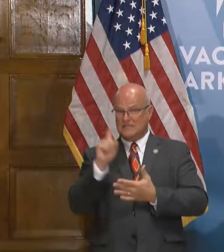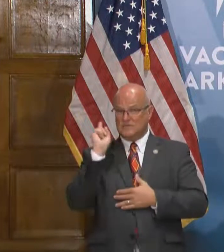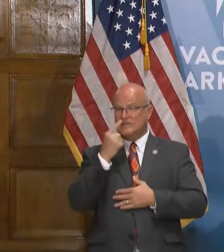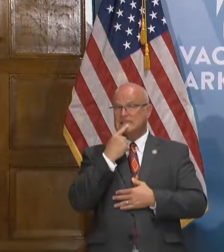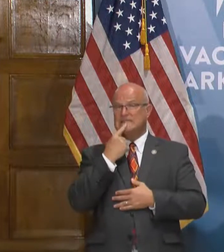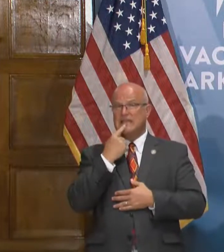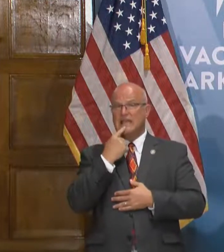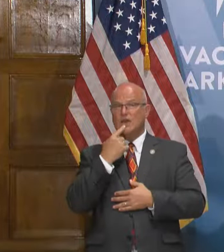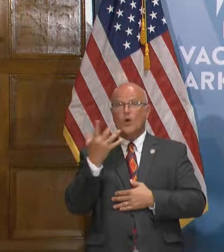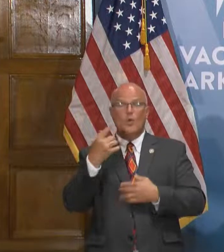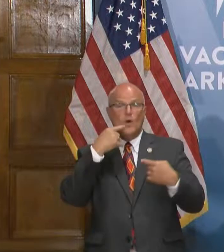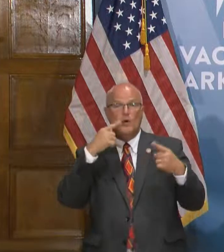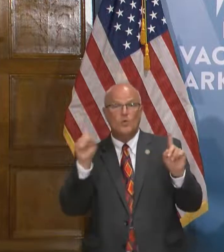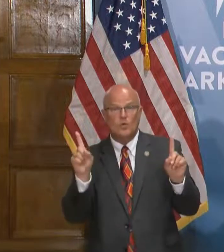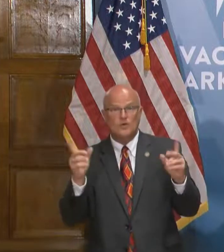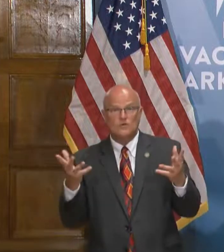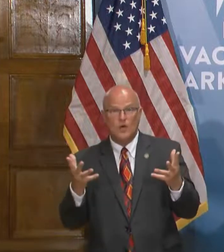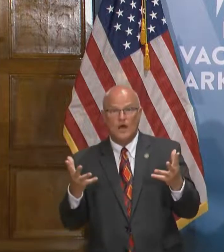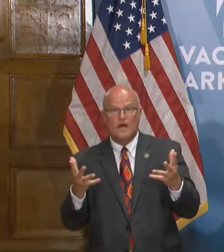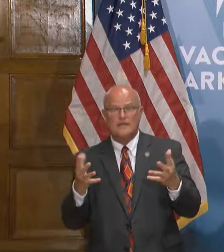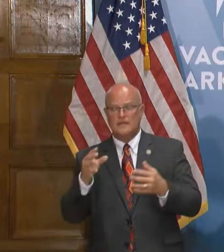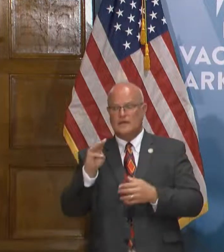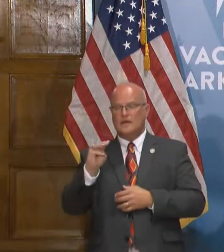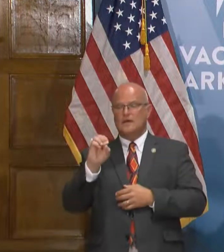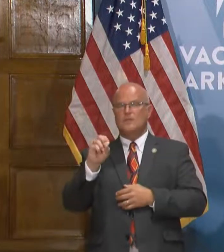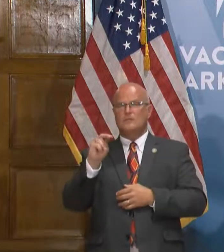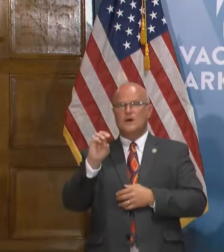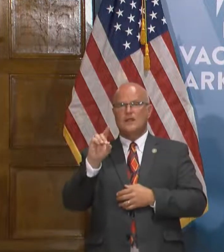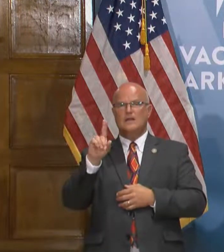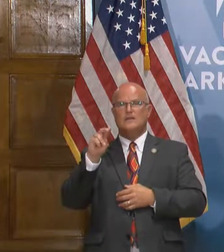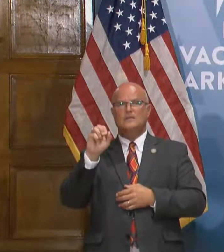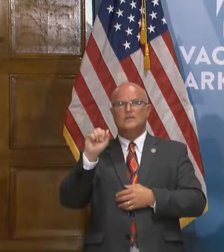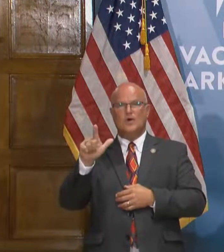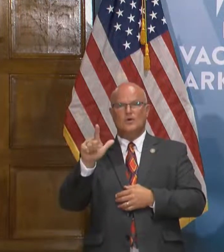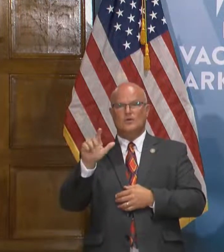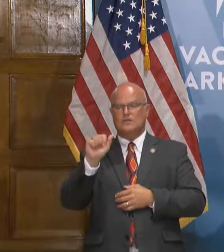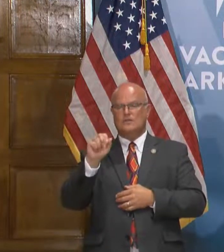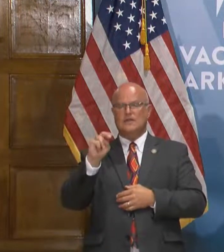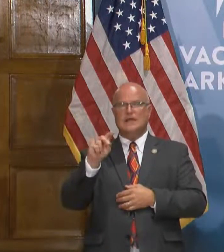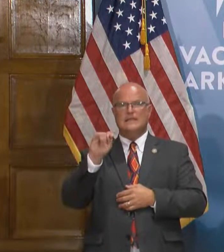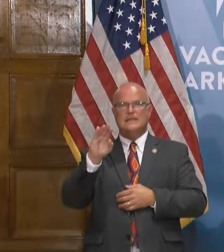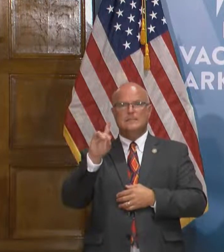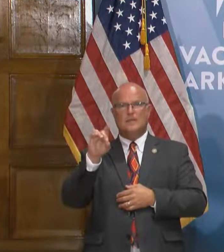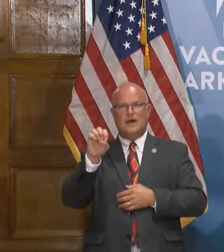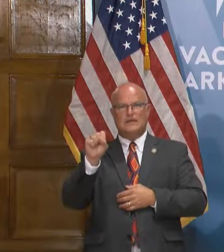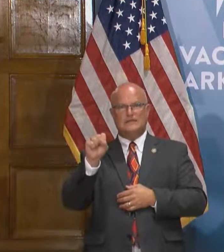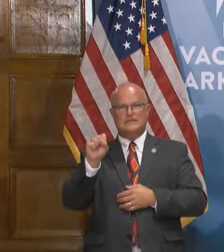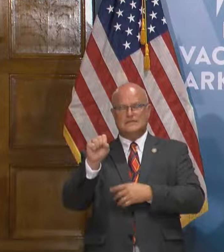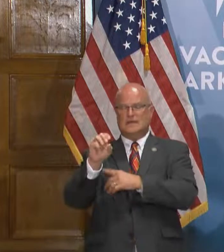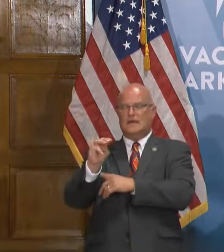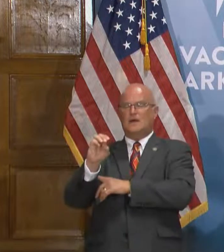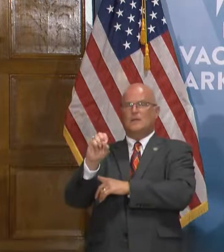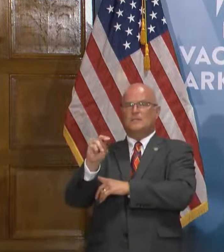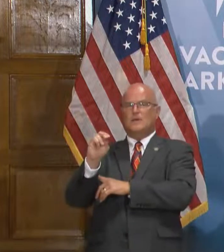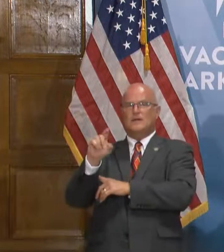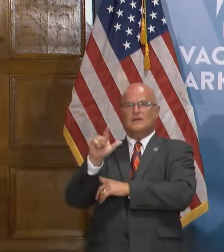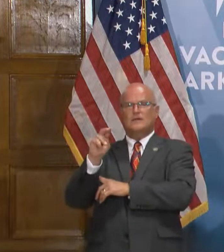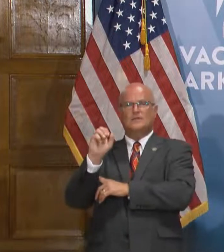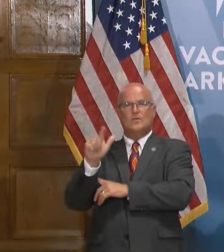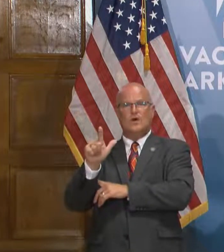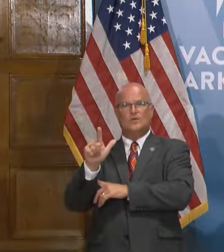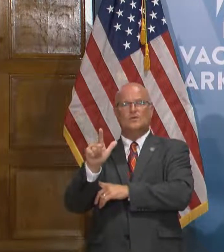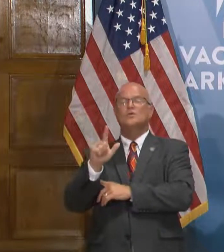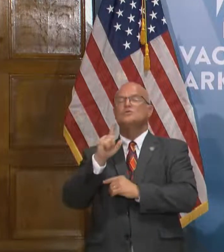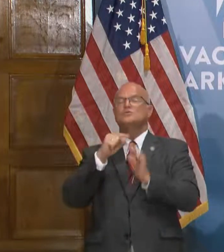to say that what works are monoclonal antibodies, not anything else. Monoclonal antibodies have been shown